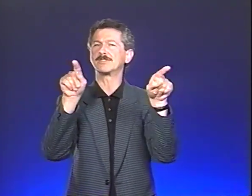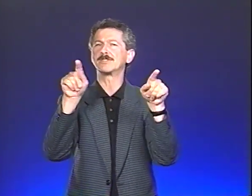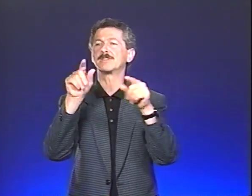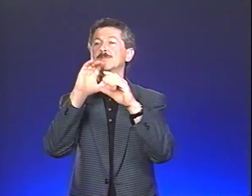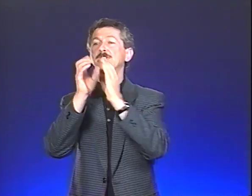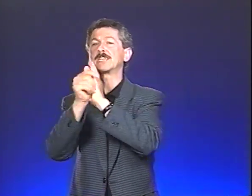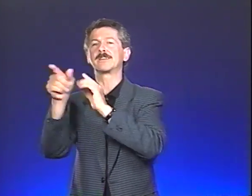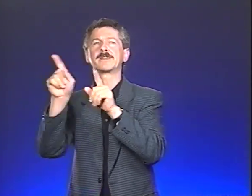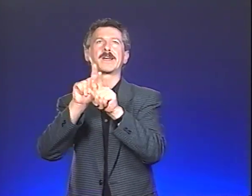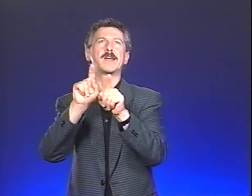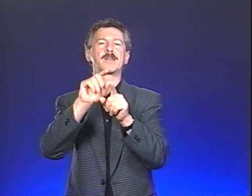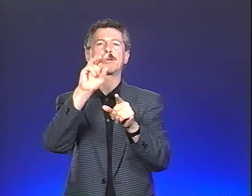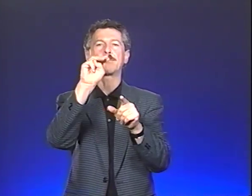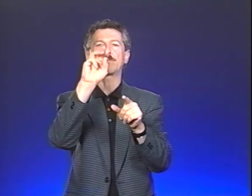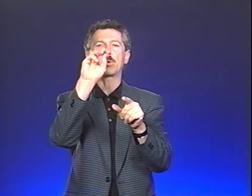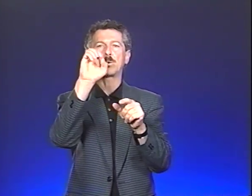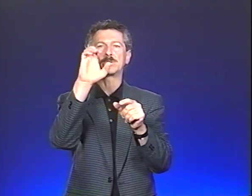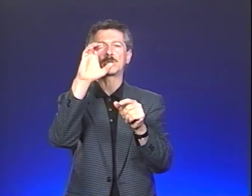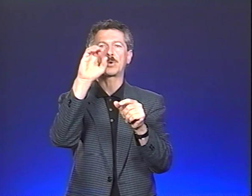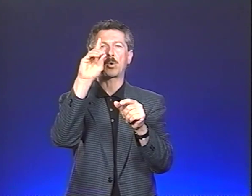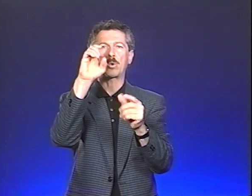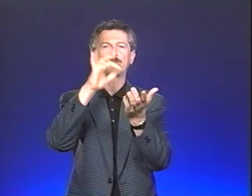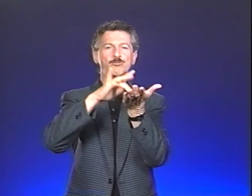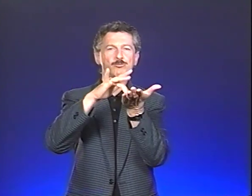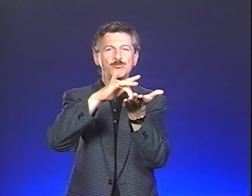There are other communication systems, such as Morse code,